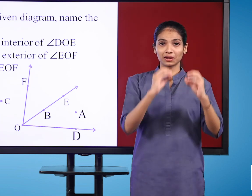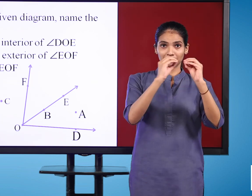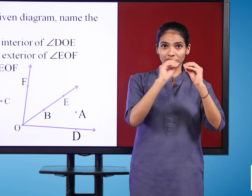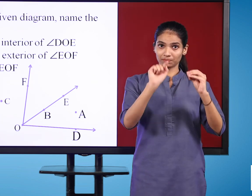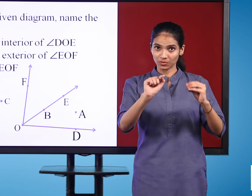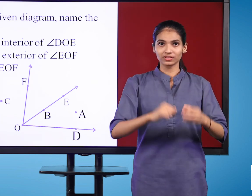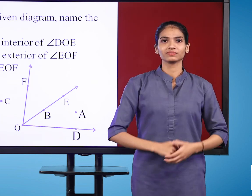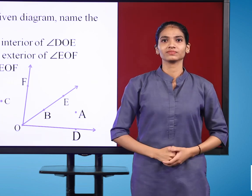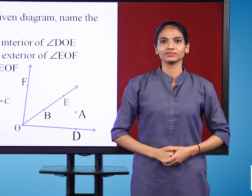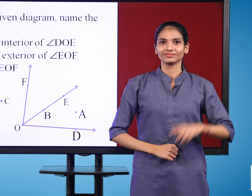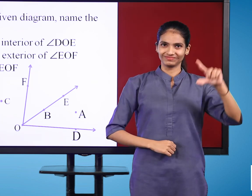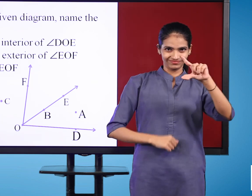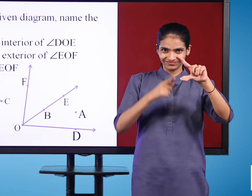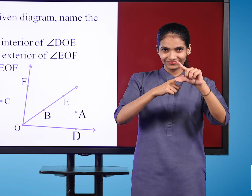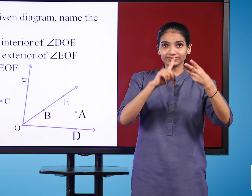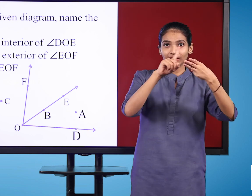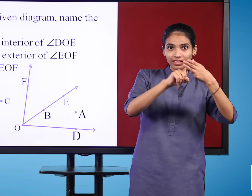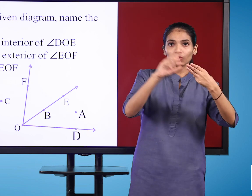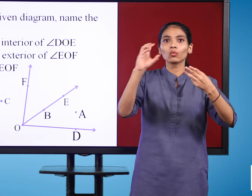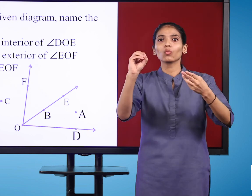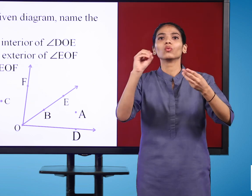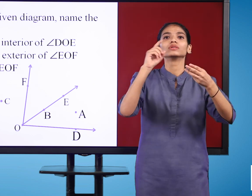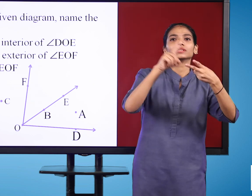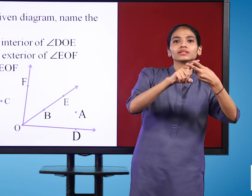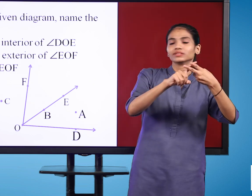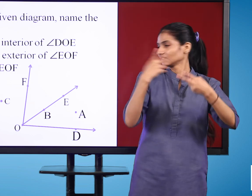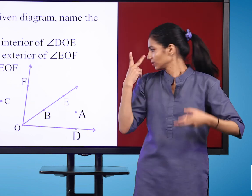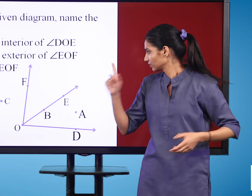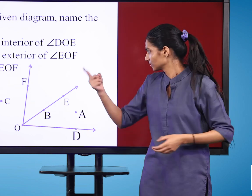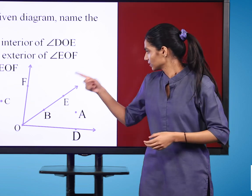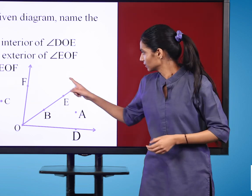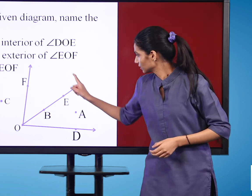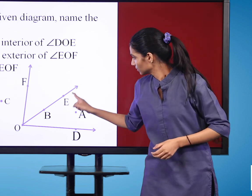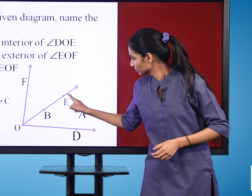B. In the exterior of angle EOF.